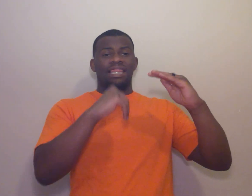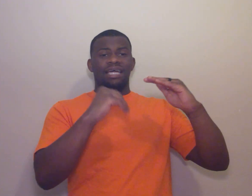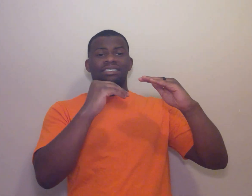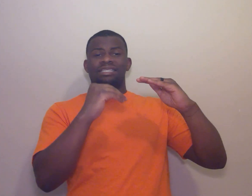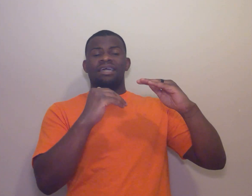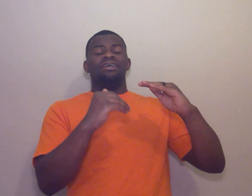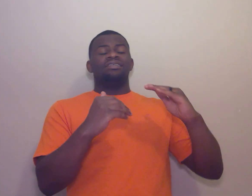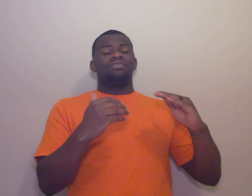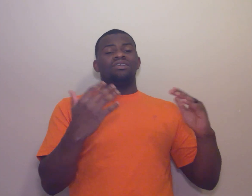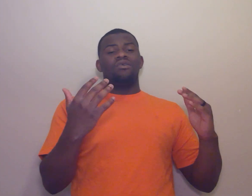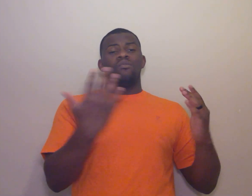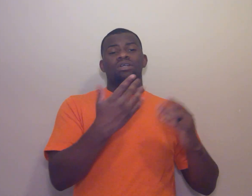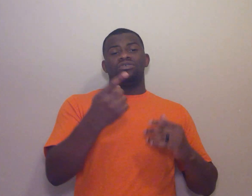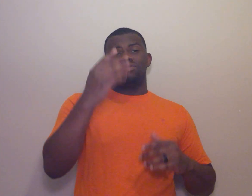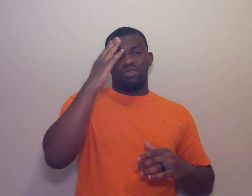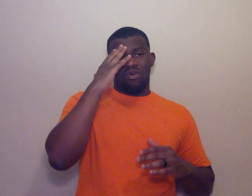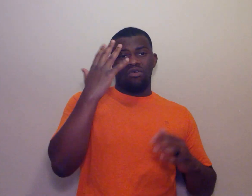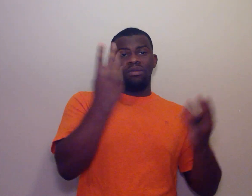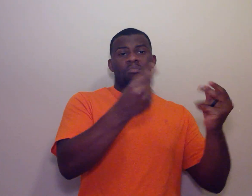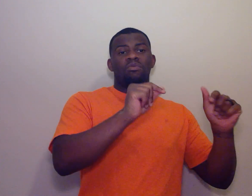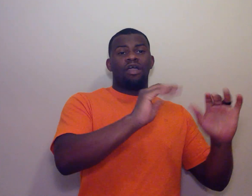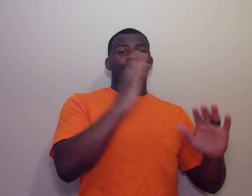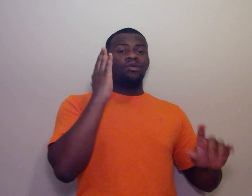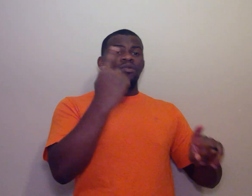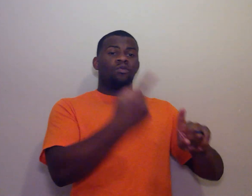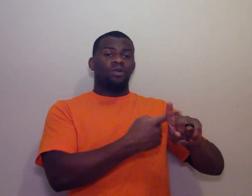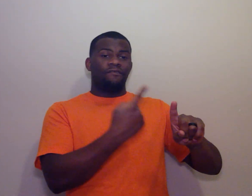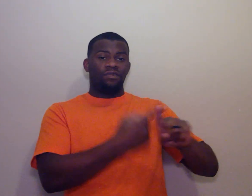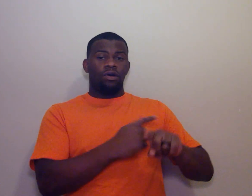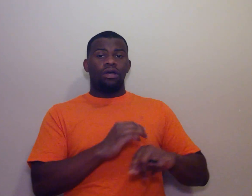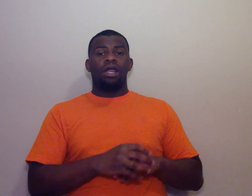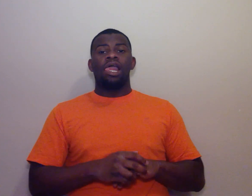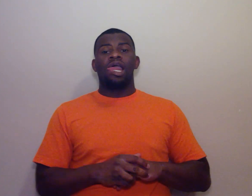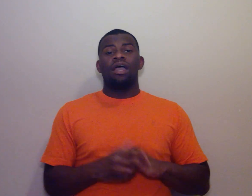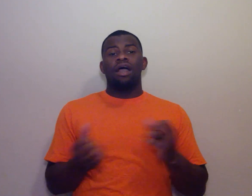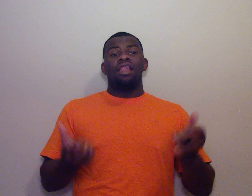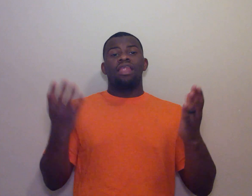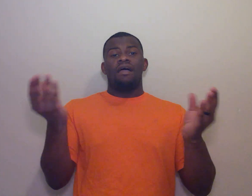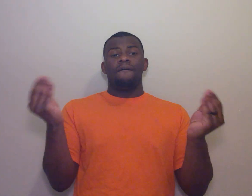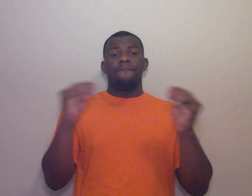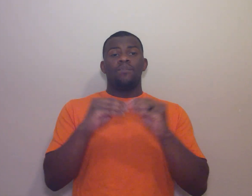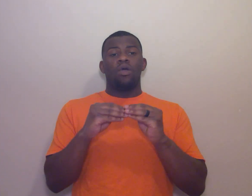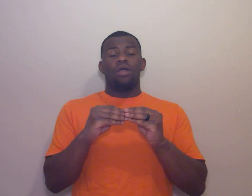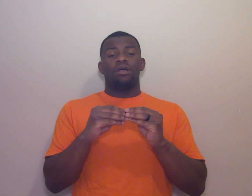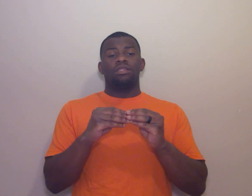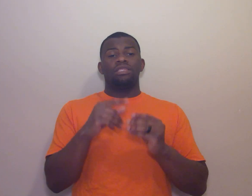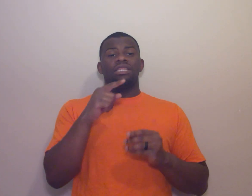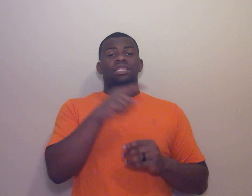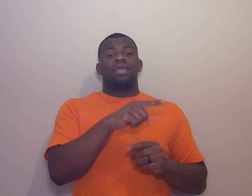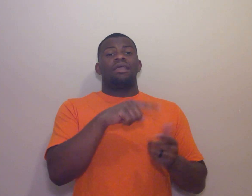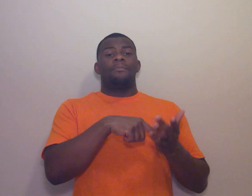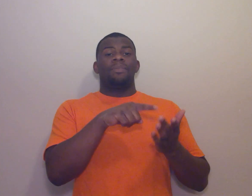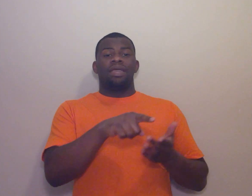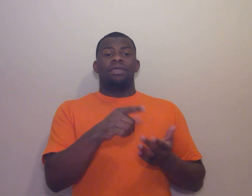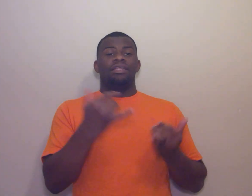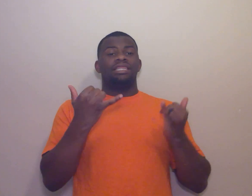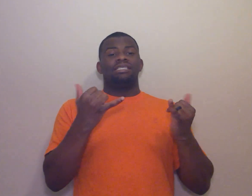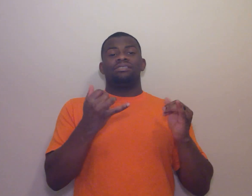for. If you know the property will rent for a lot more than they're paying to keep the property, this is a perfect